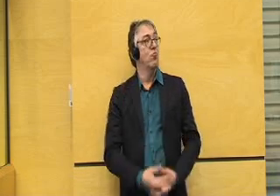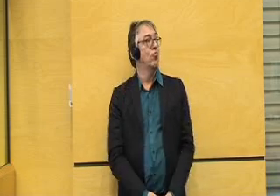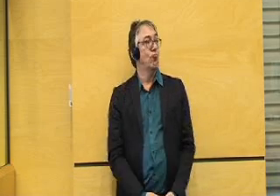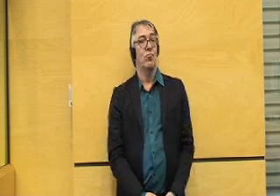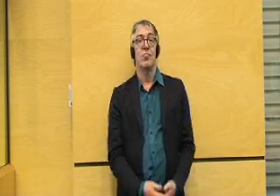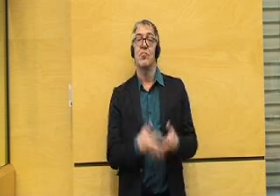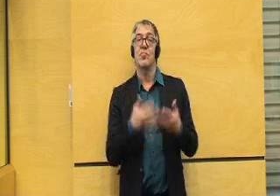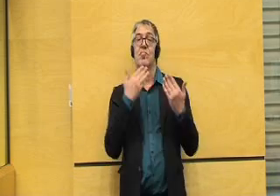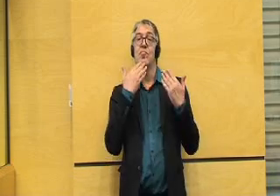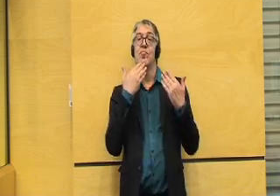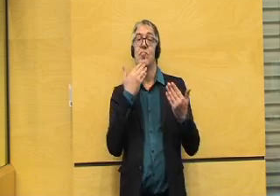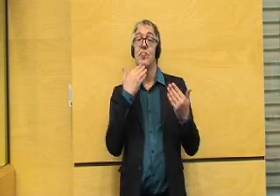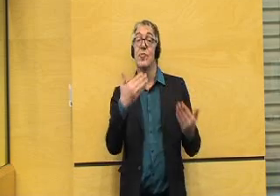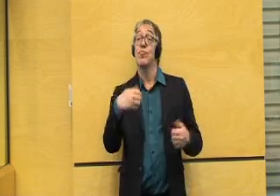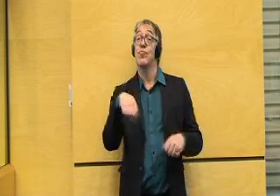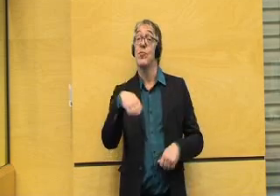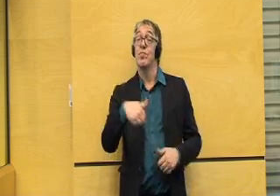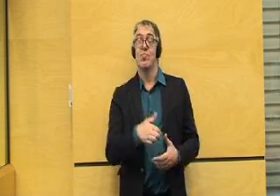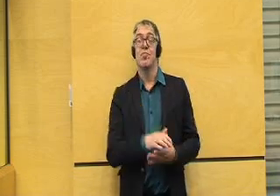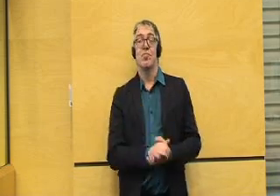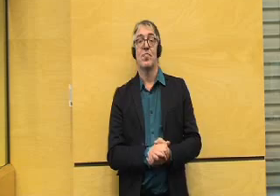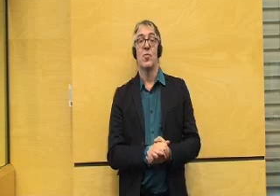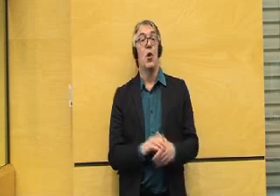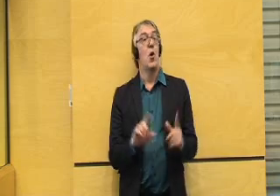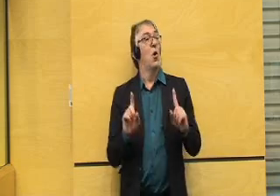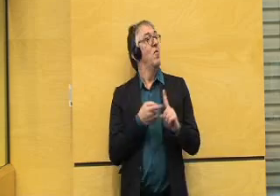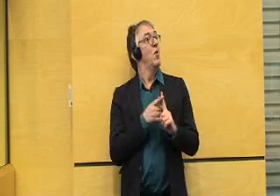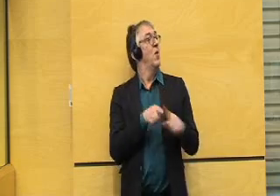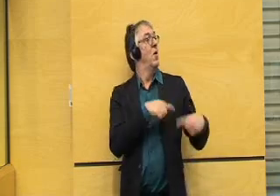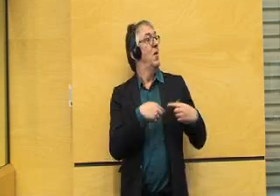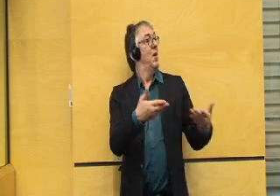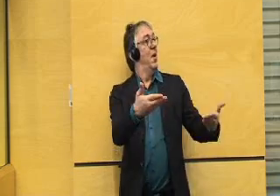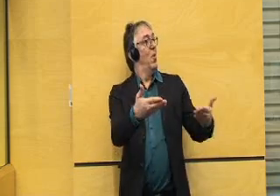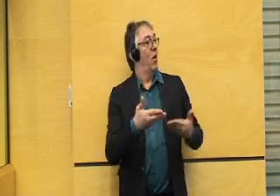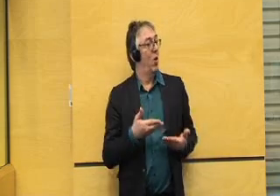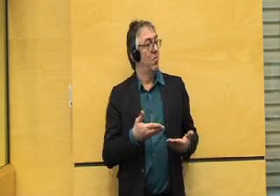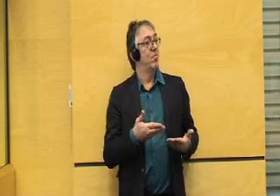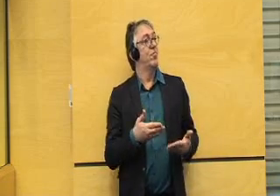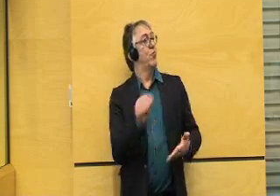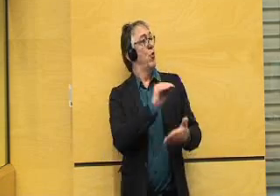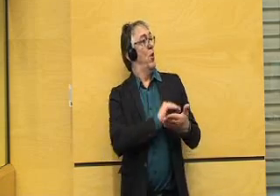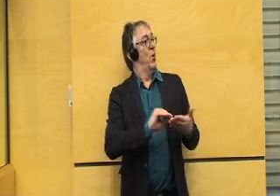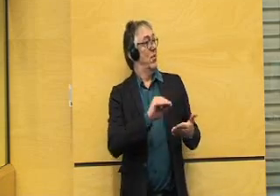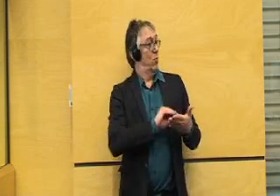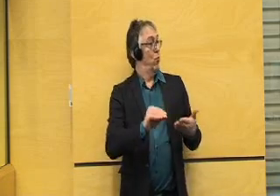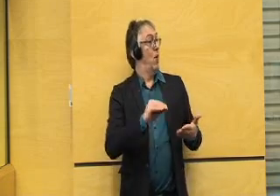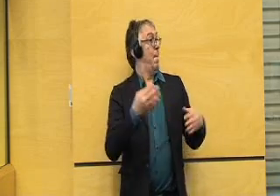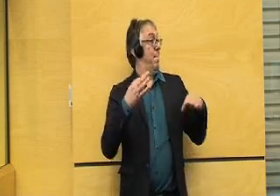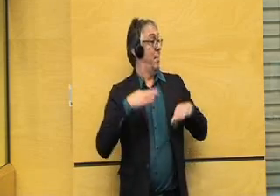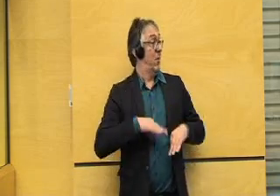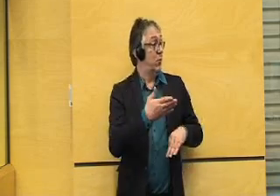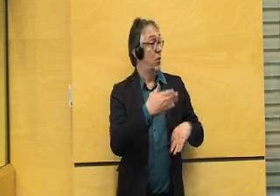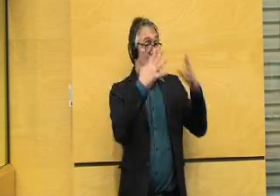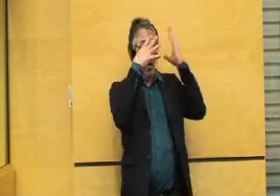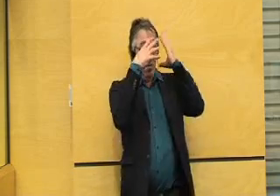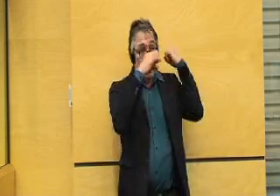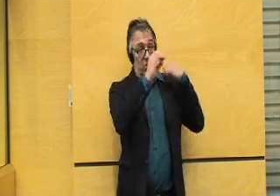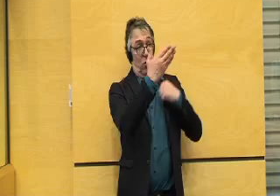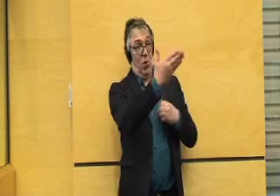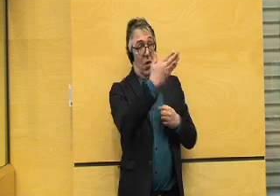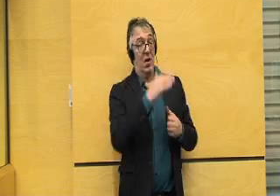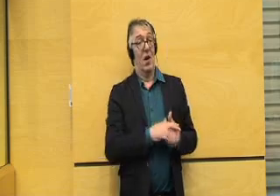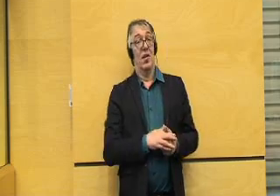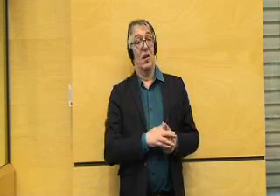Madam Chair, first of all, I'd like to welcome Your Excellencies, Secretary of this Ministry and Ambassador,